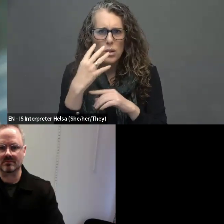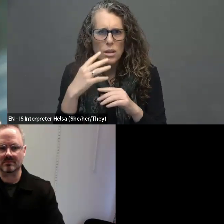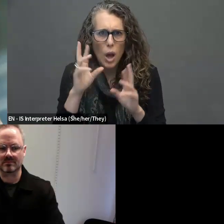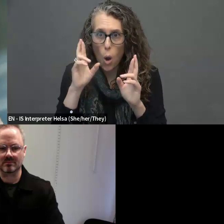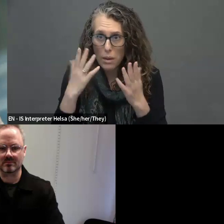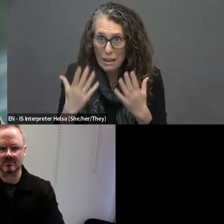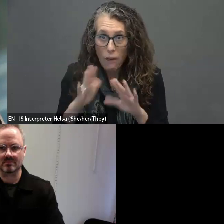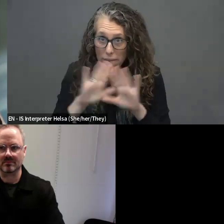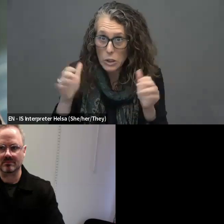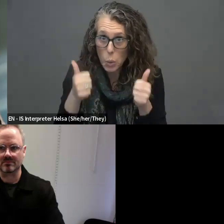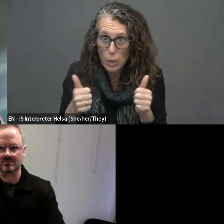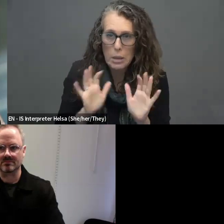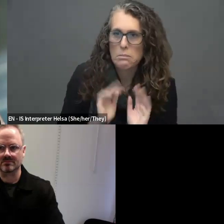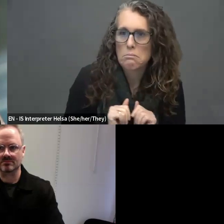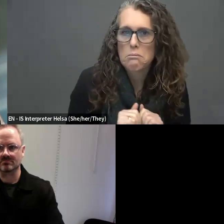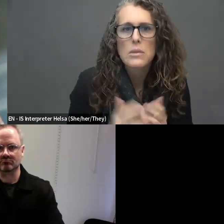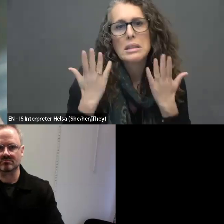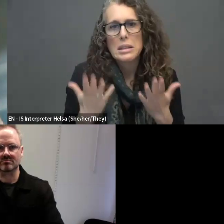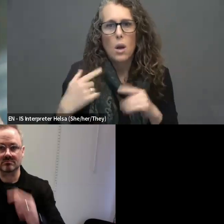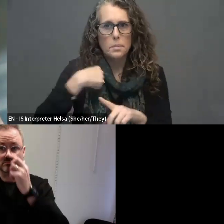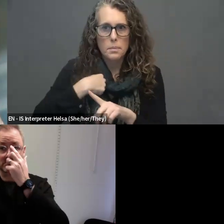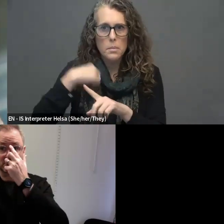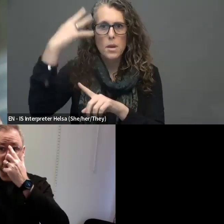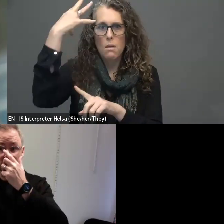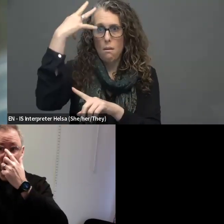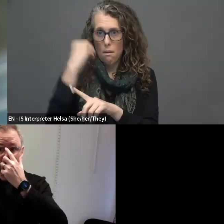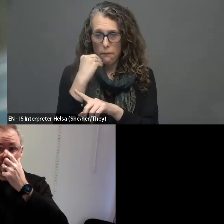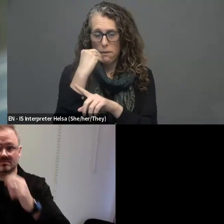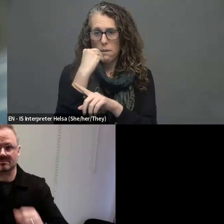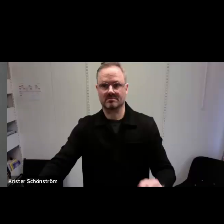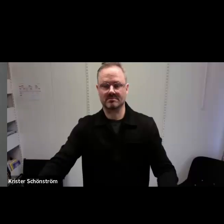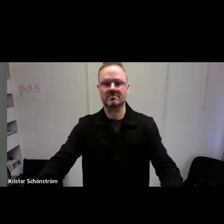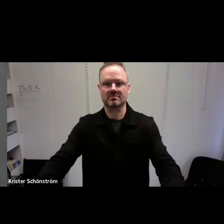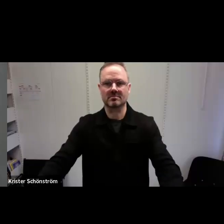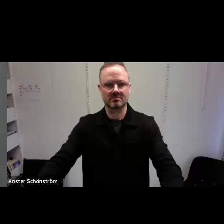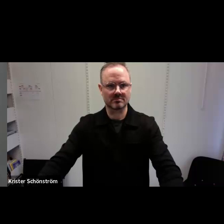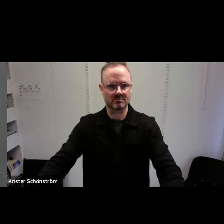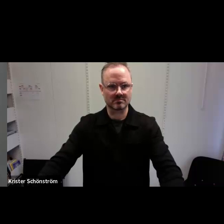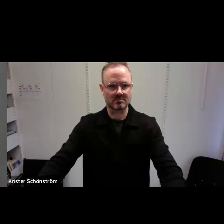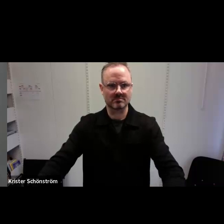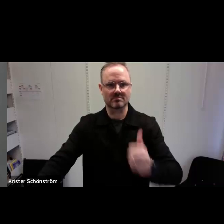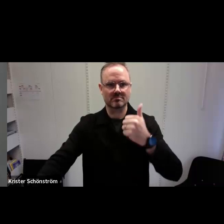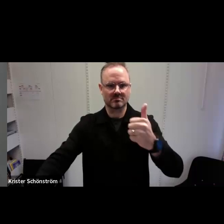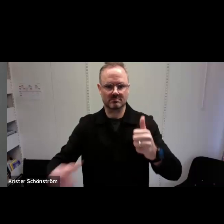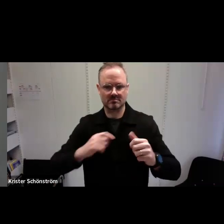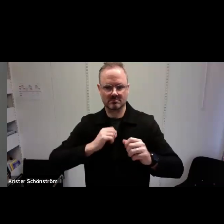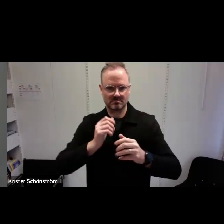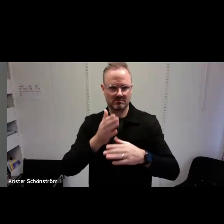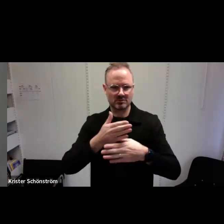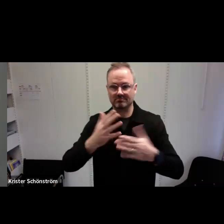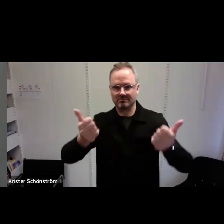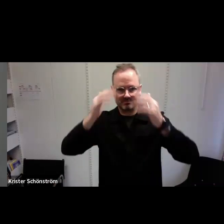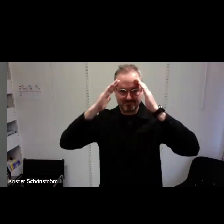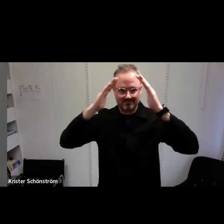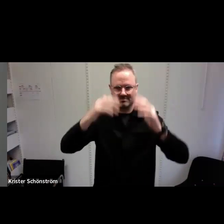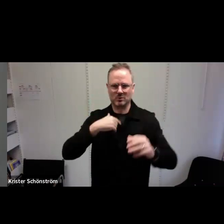So I will just switch off my video and leave the table to Christer, please. Thank you.